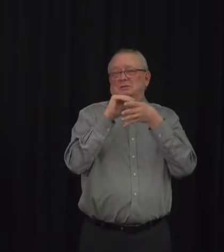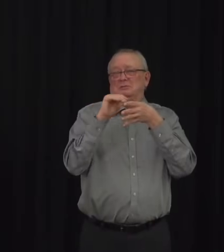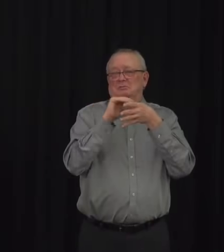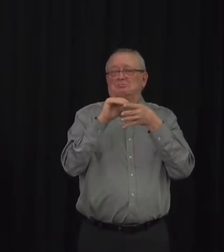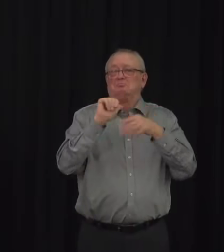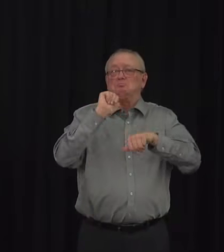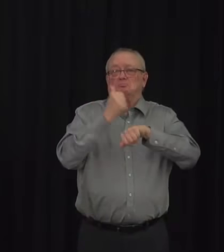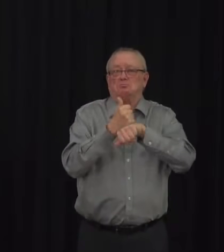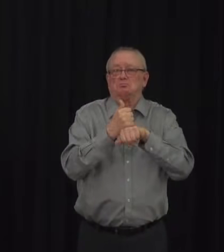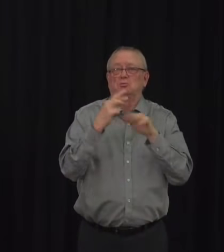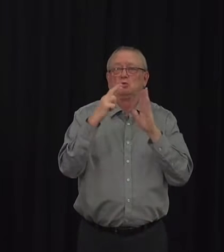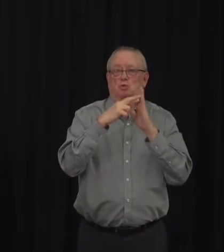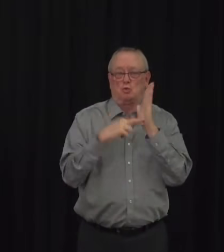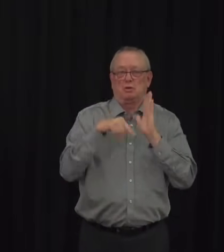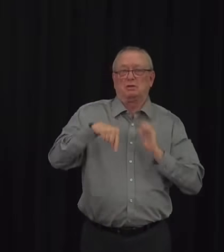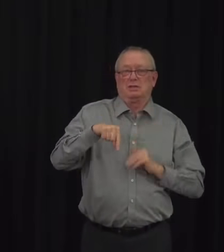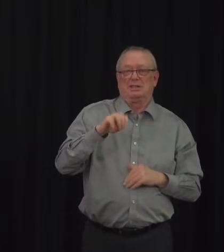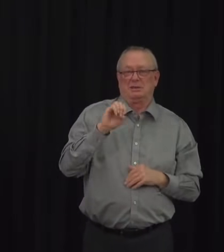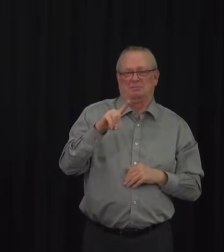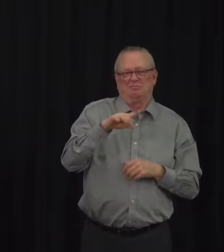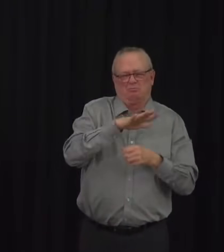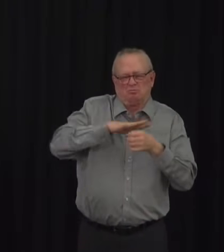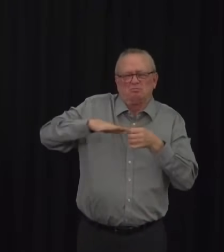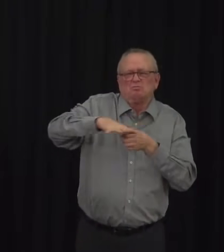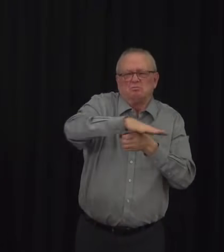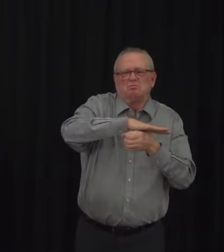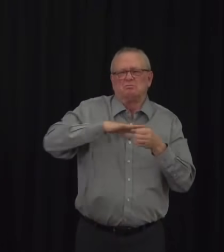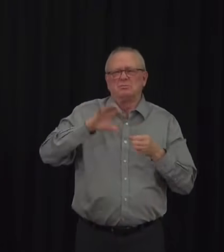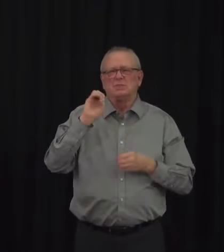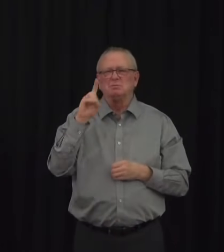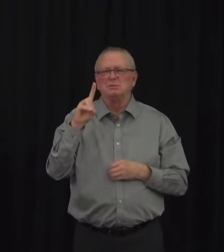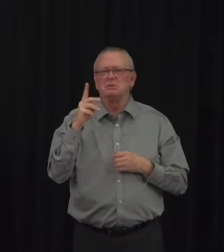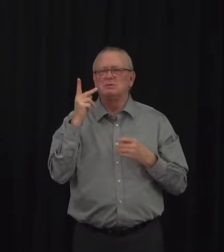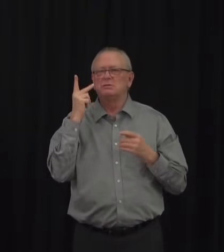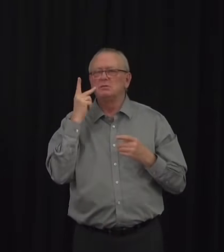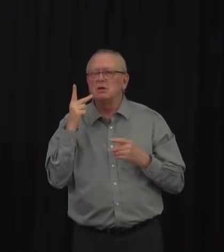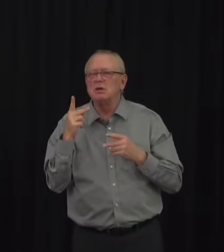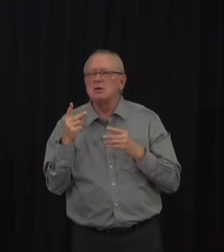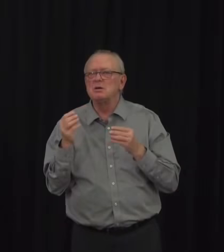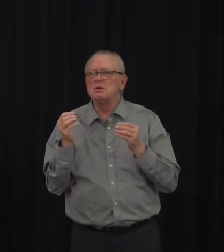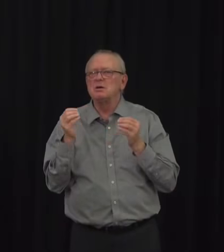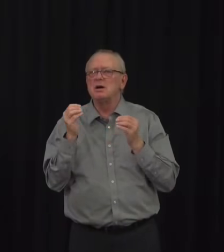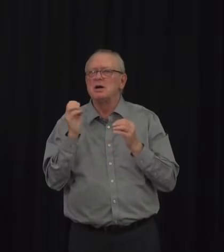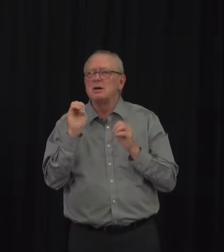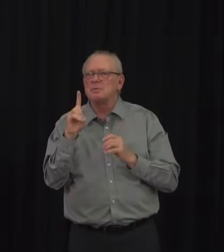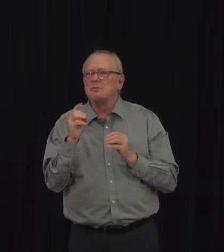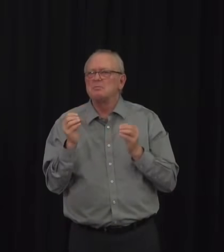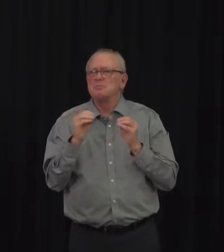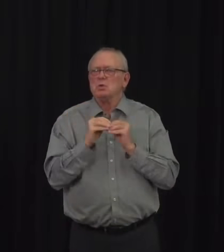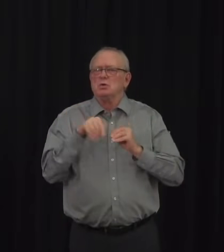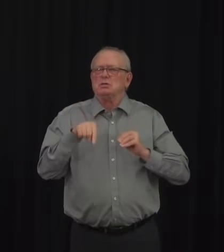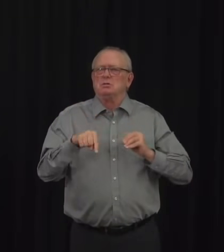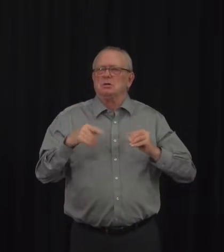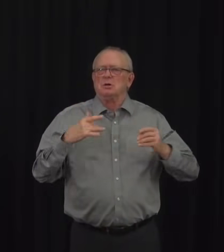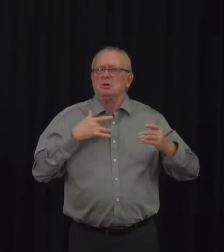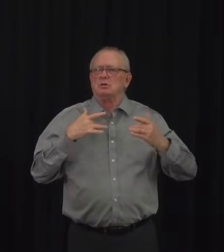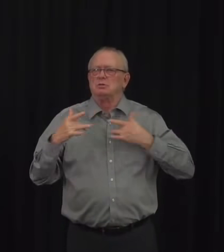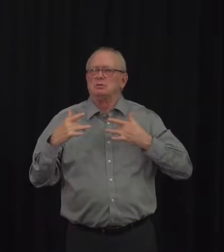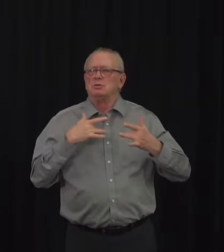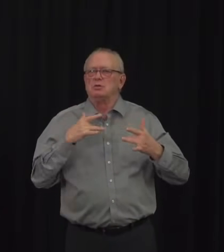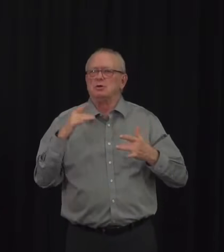We then started to see additional concerns happening in Edmonton with respect to the acute care capacity. You'll recall